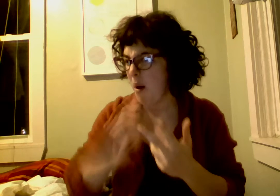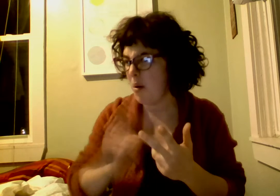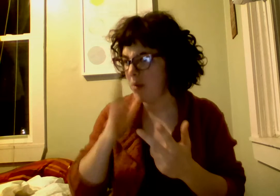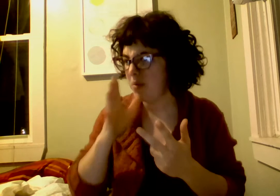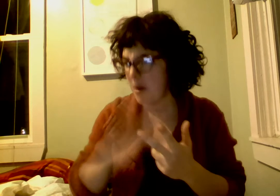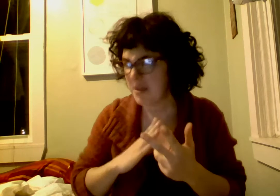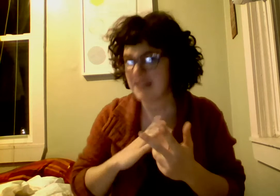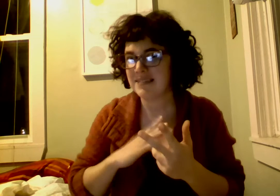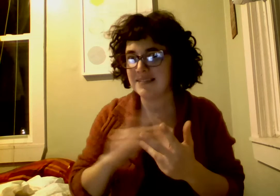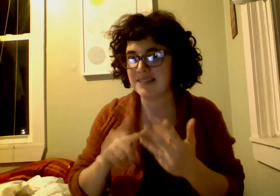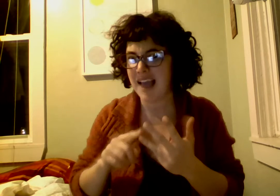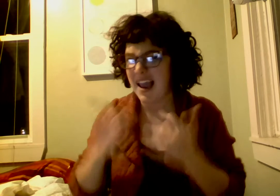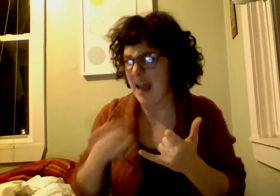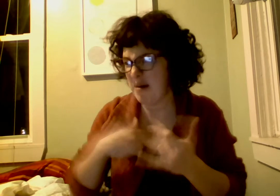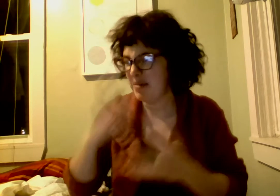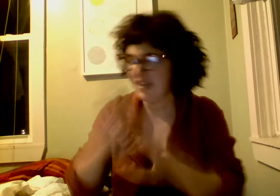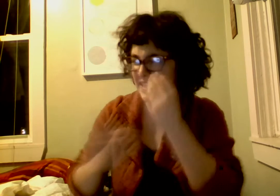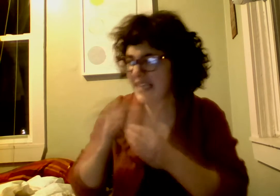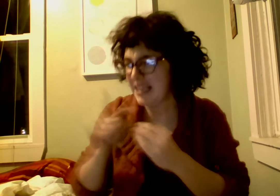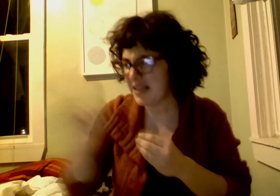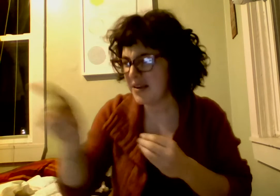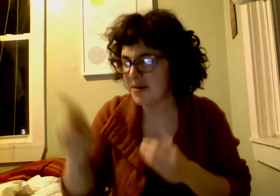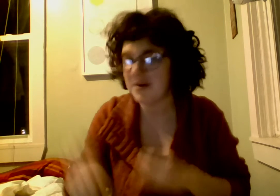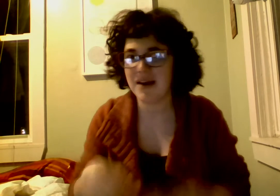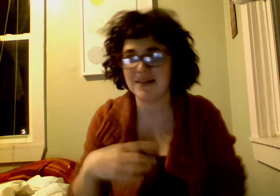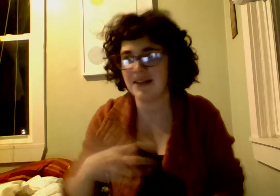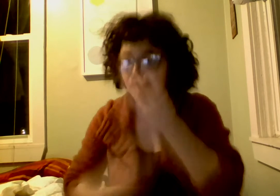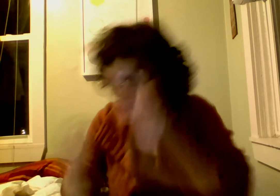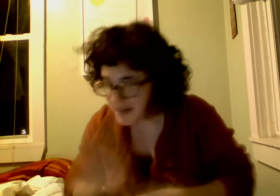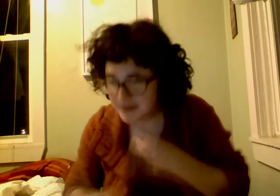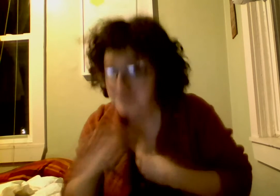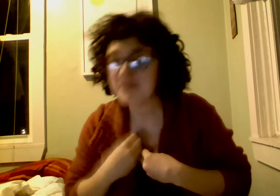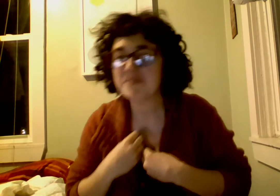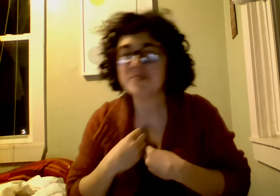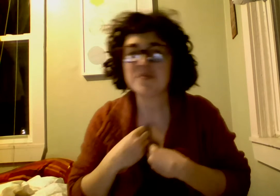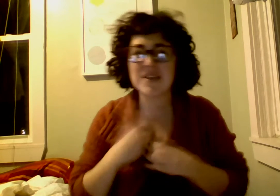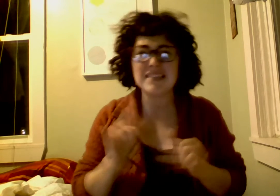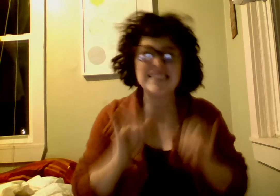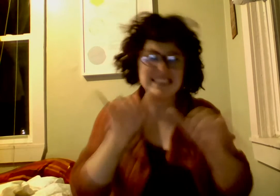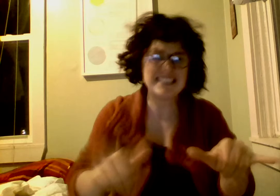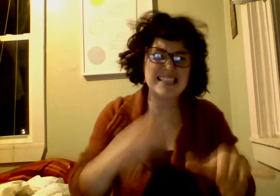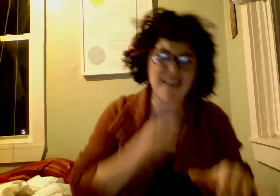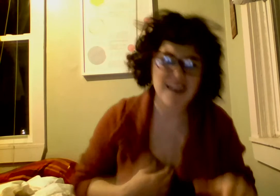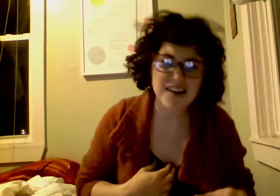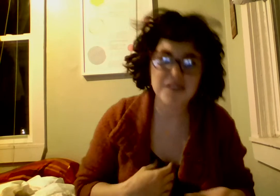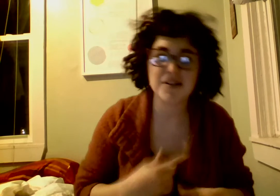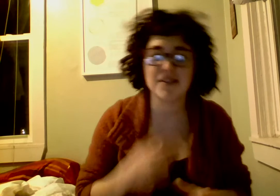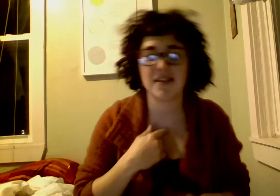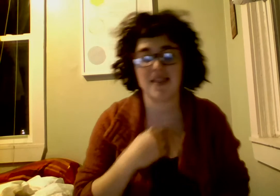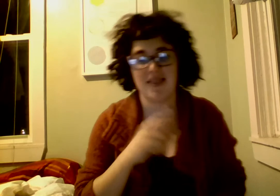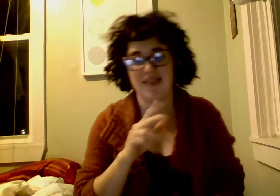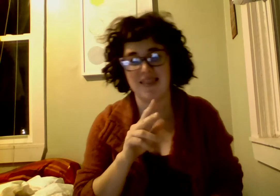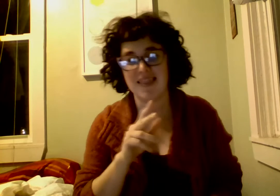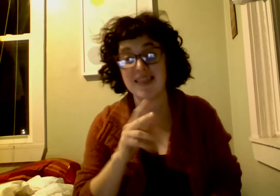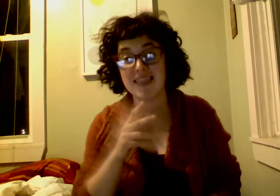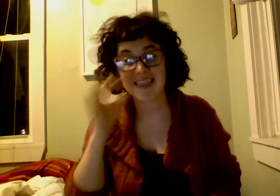you. And he ate Scalicula, but he was still hungry. So he walked on down the road and down the road he